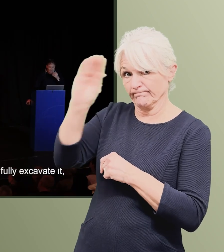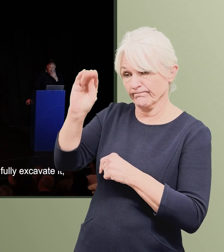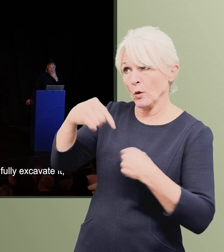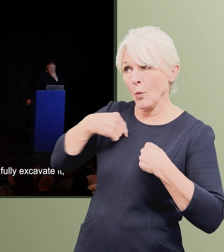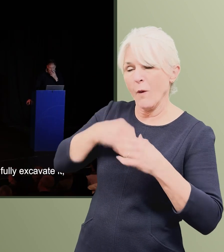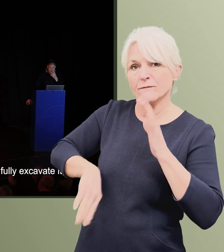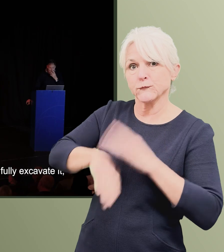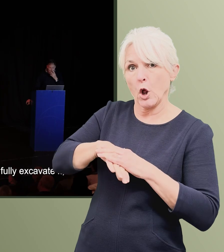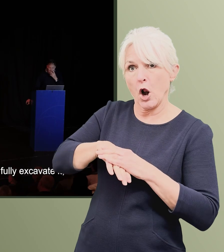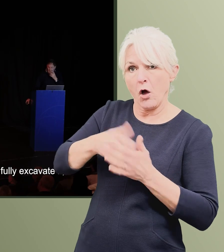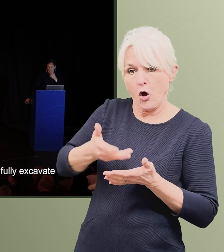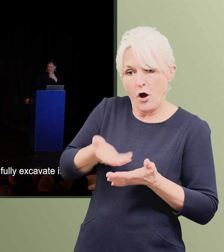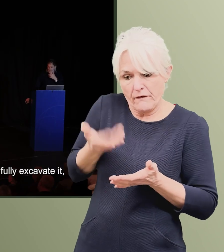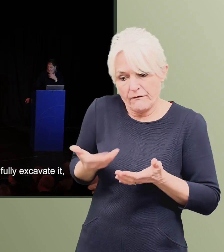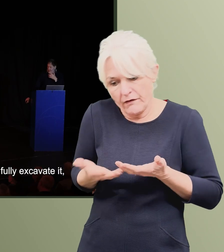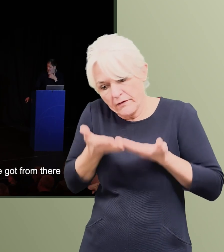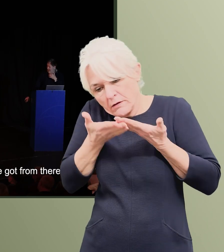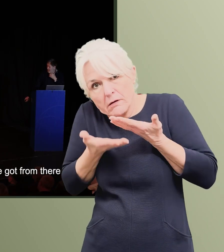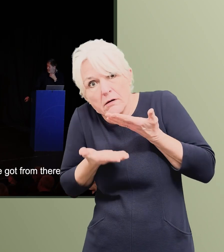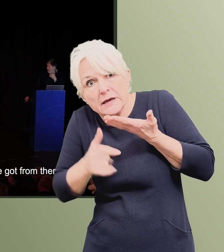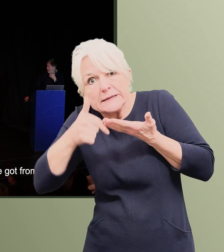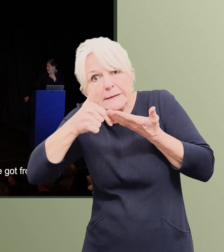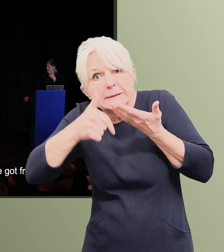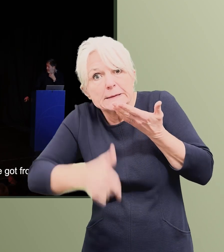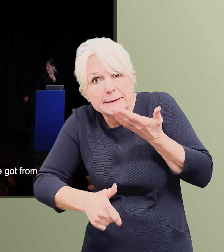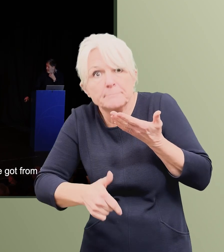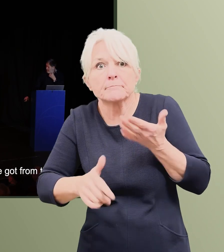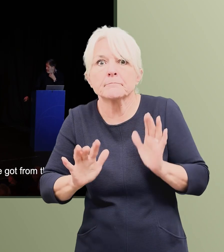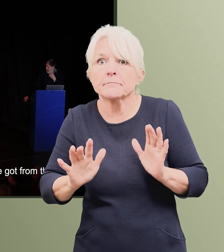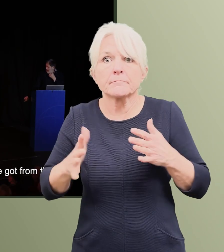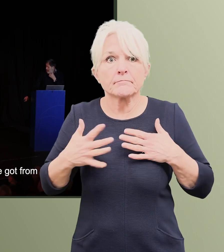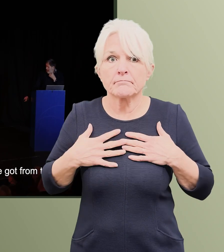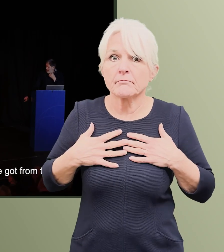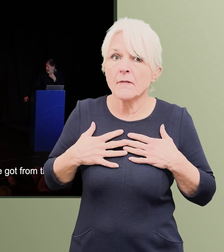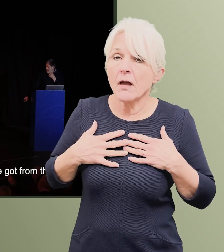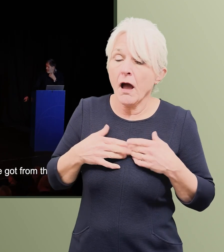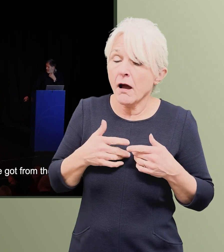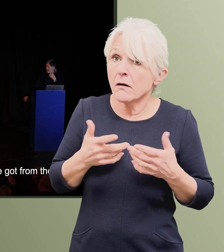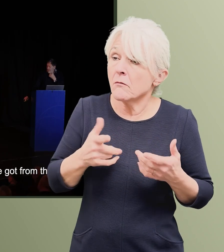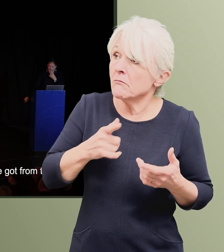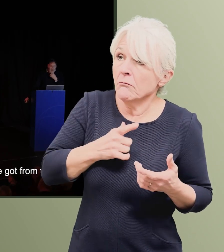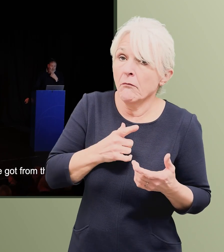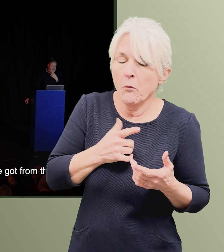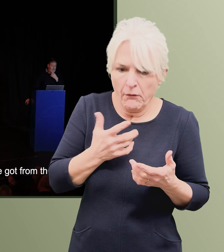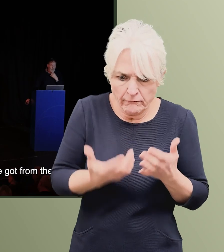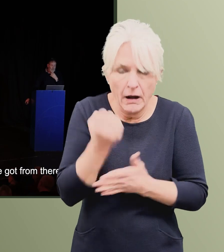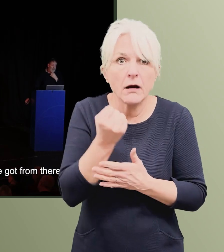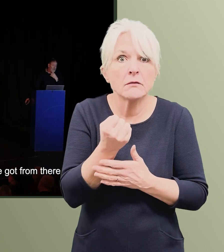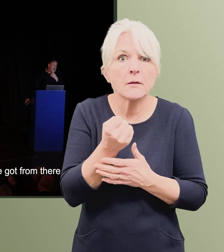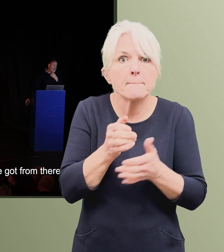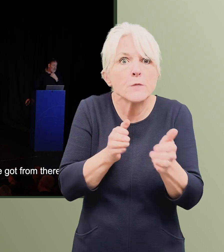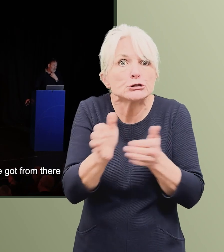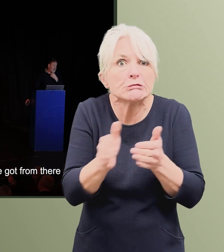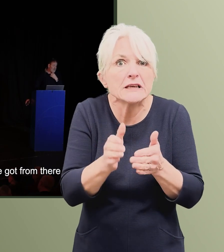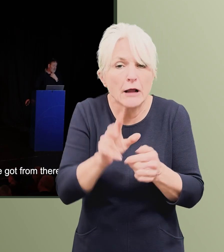I did inform Louise Mees from Canada that we were going to do that. And we got from there